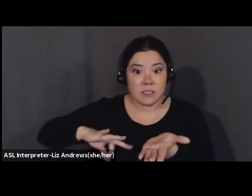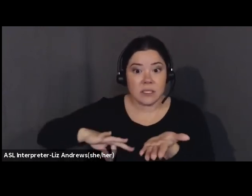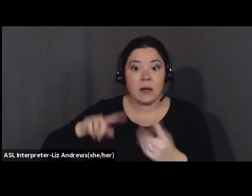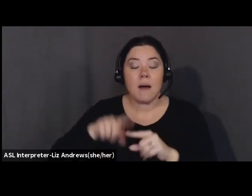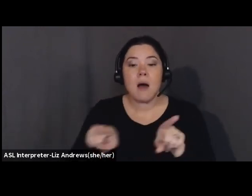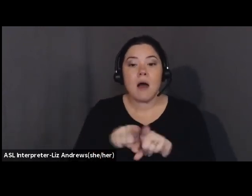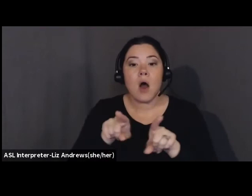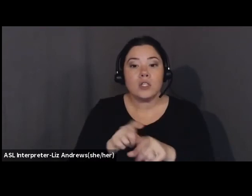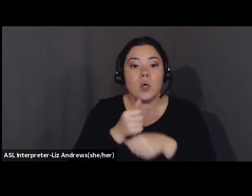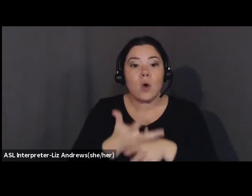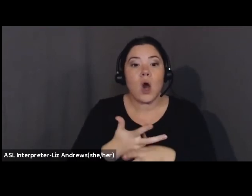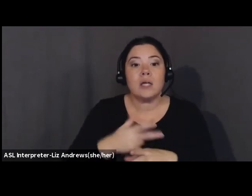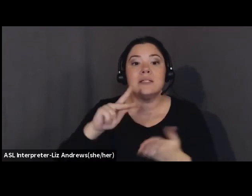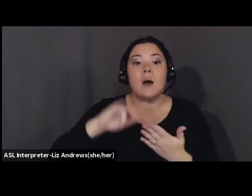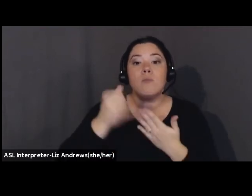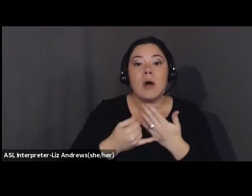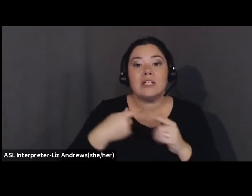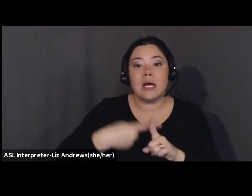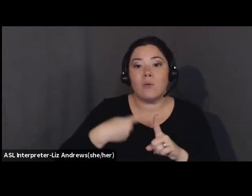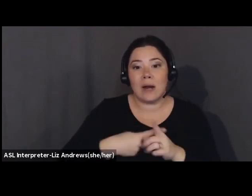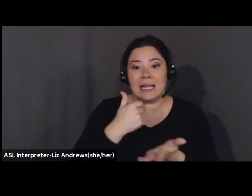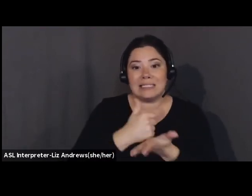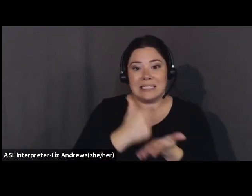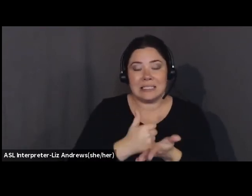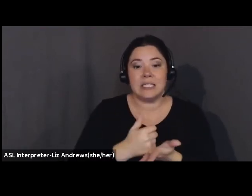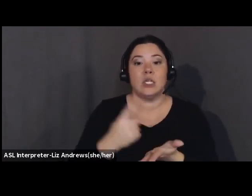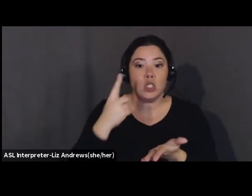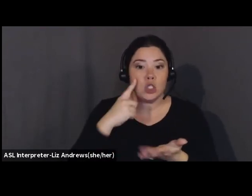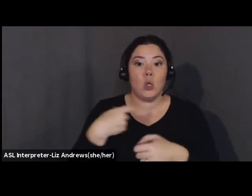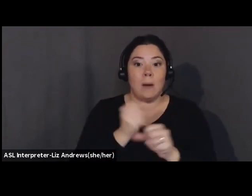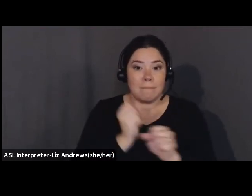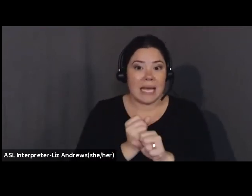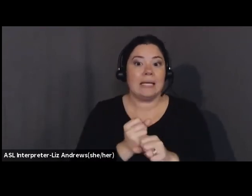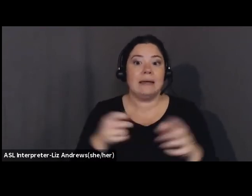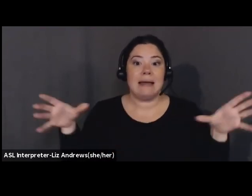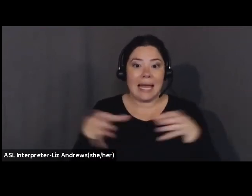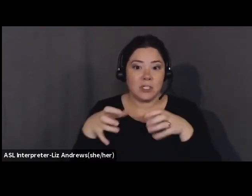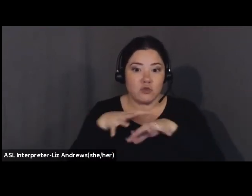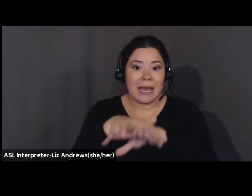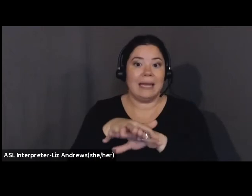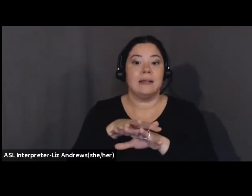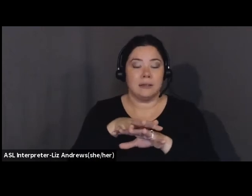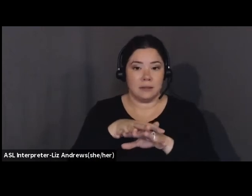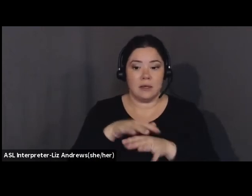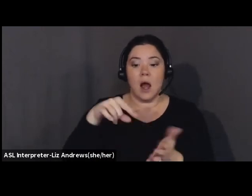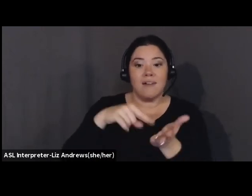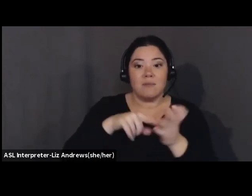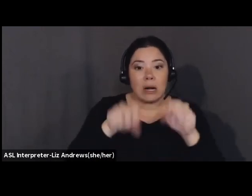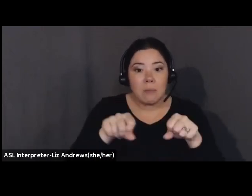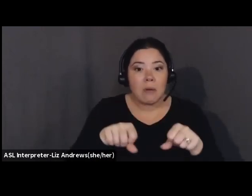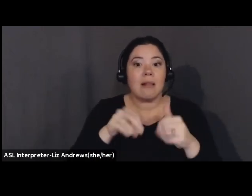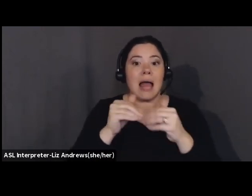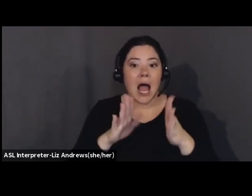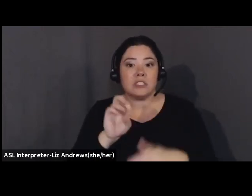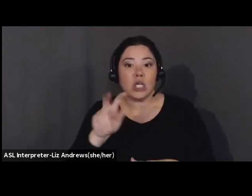rental assistance to systemically create integrated, scattered site, affordable supportive housing units with tenant